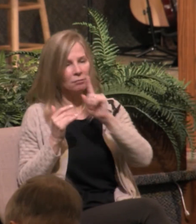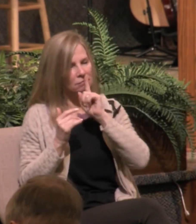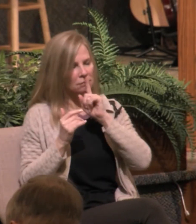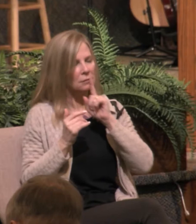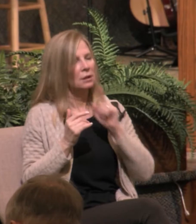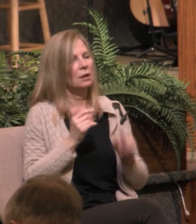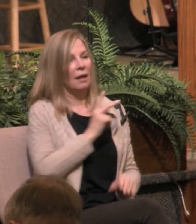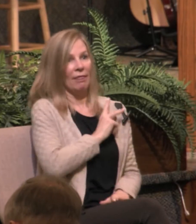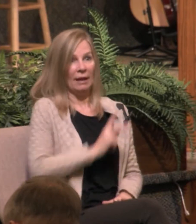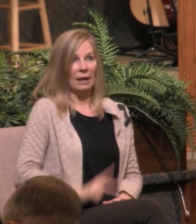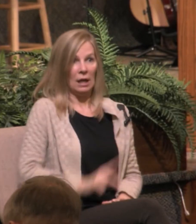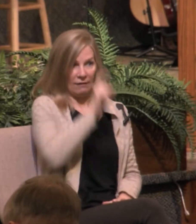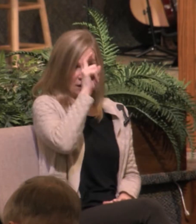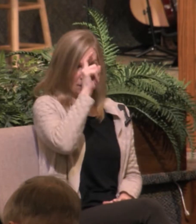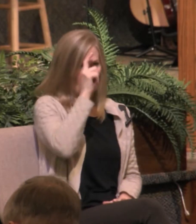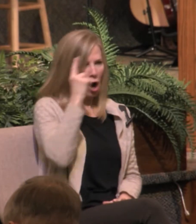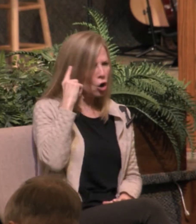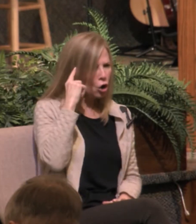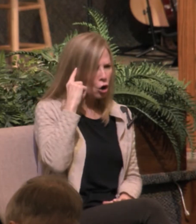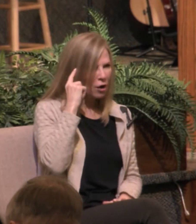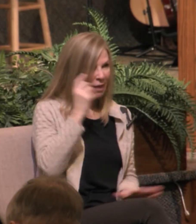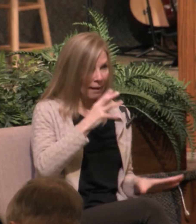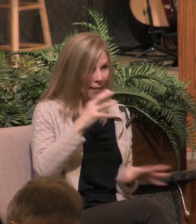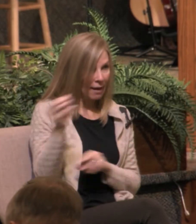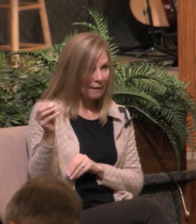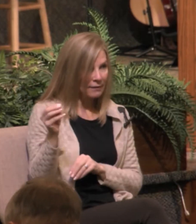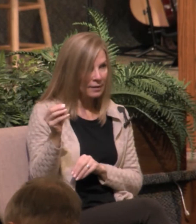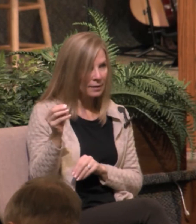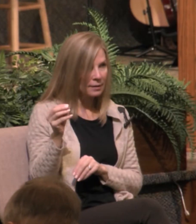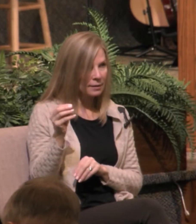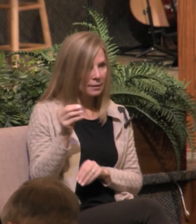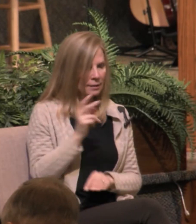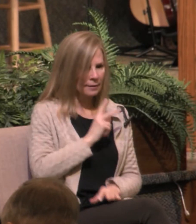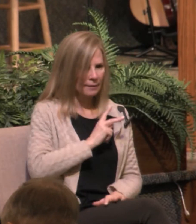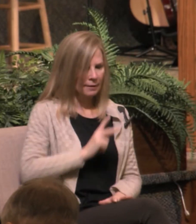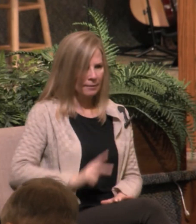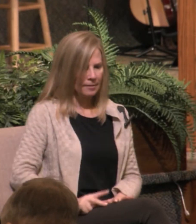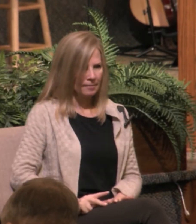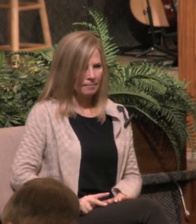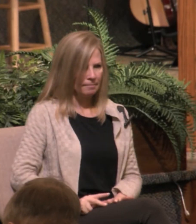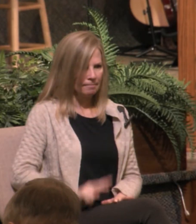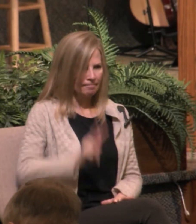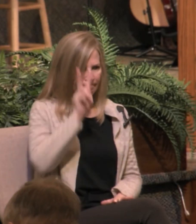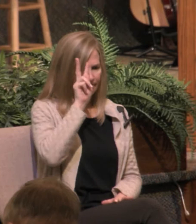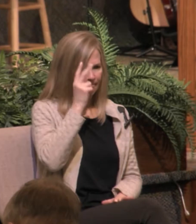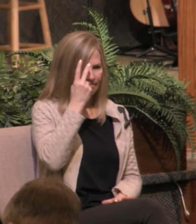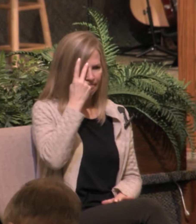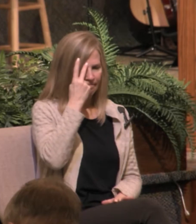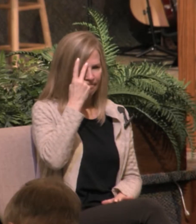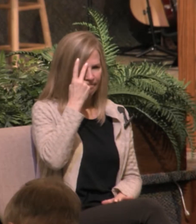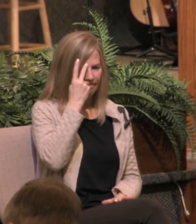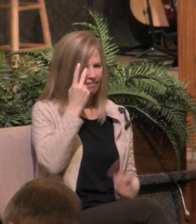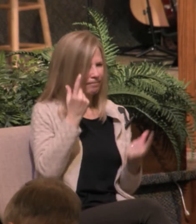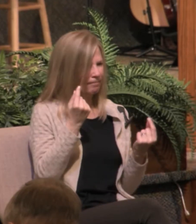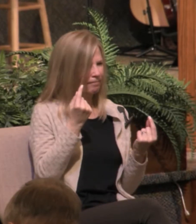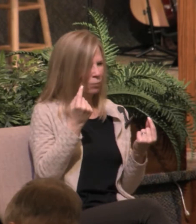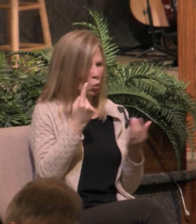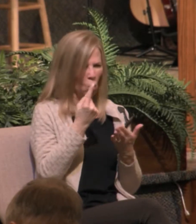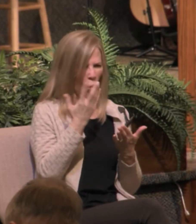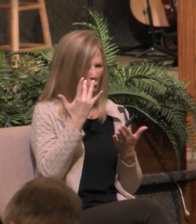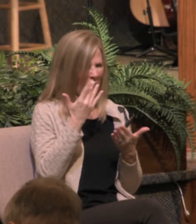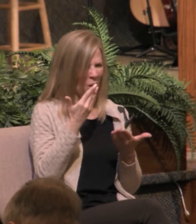the king of Egypt was told that the people had fled, Pharaoh and his servants had a change of heart toward the people, and they said, what is this that we have